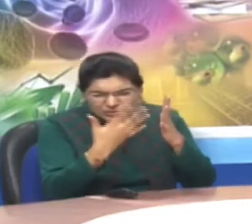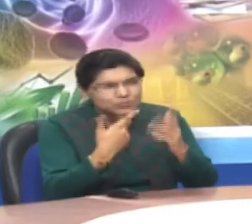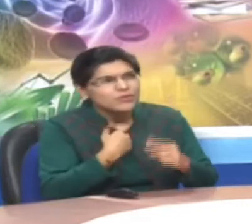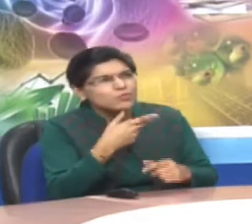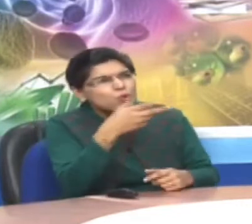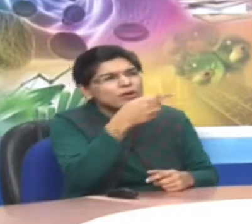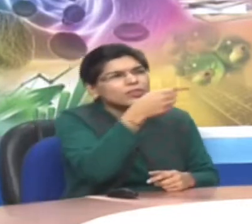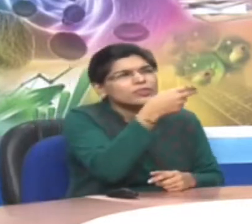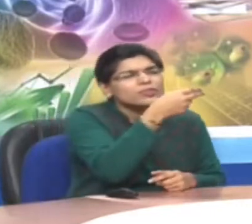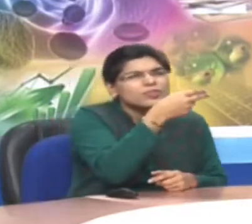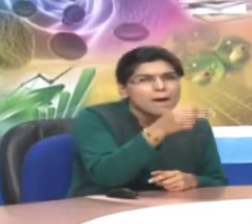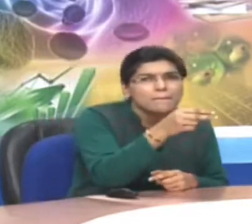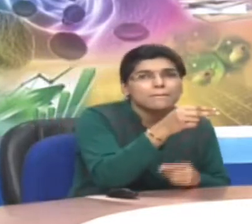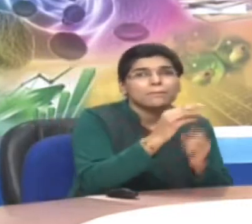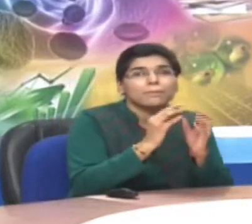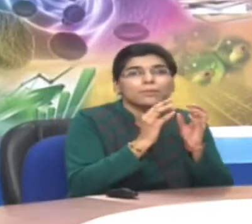What do you think?